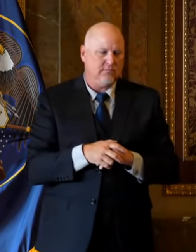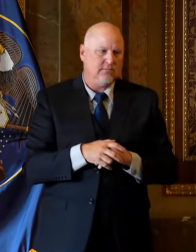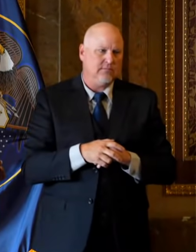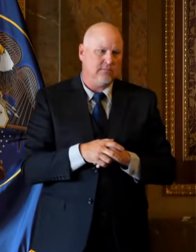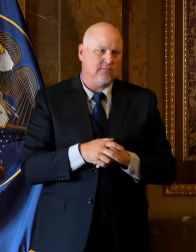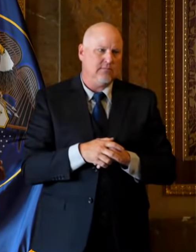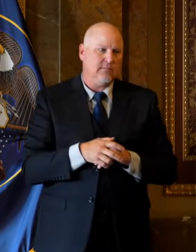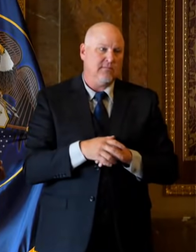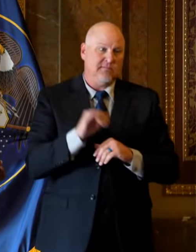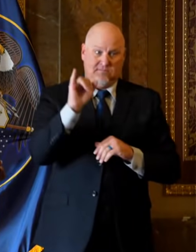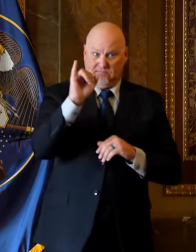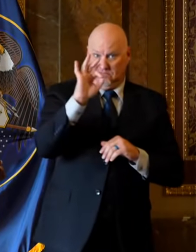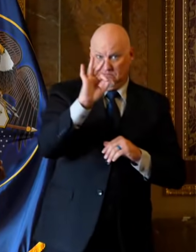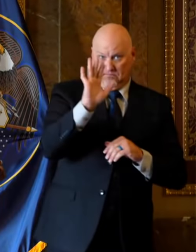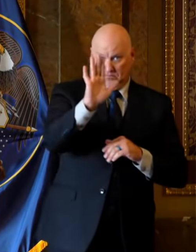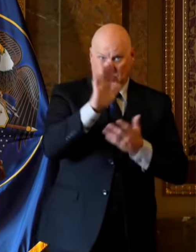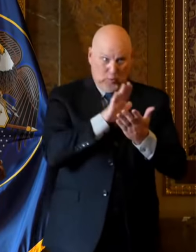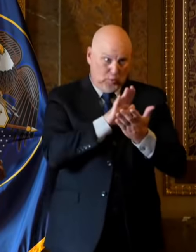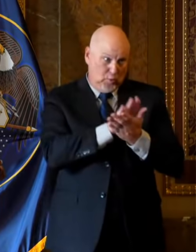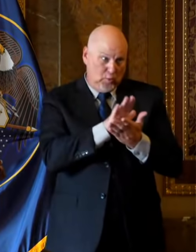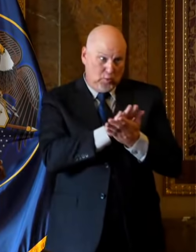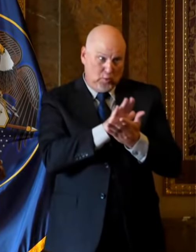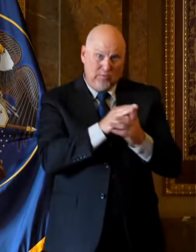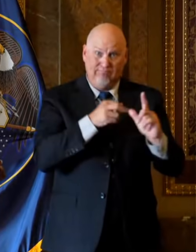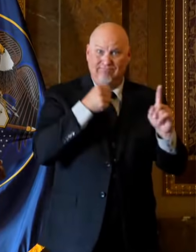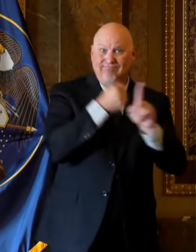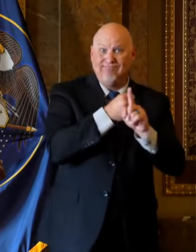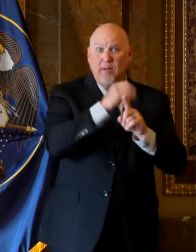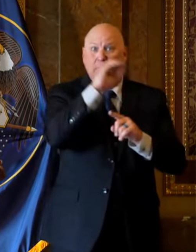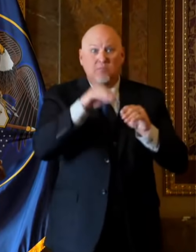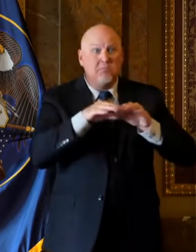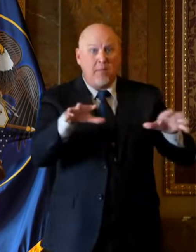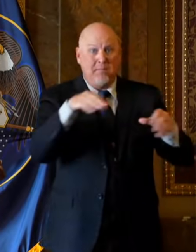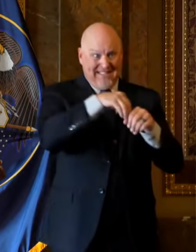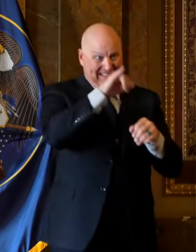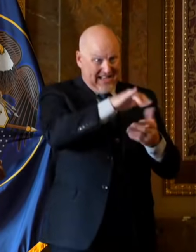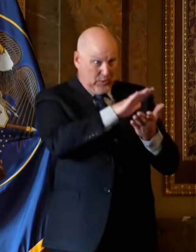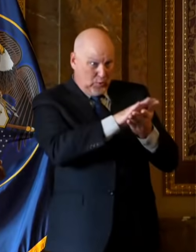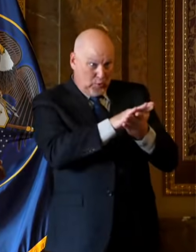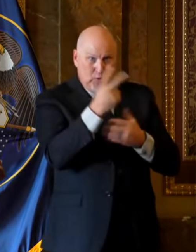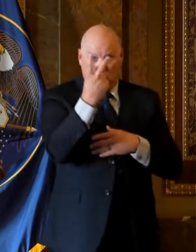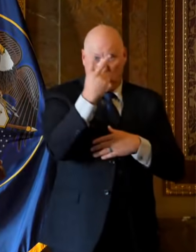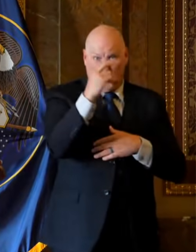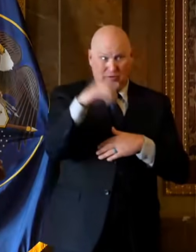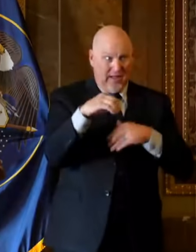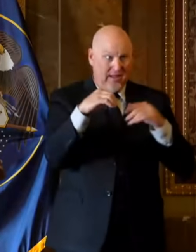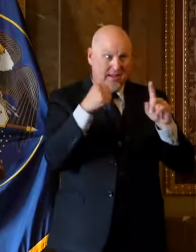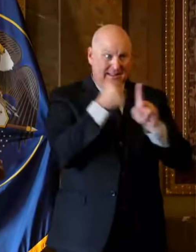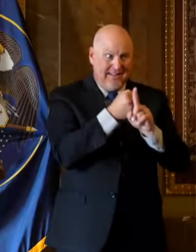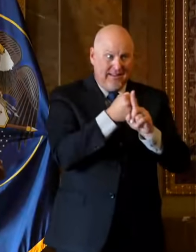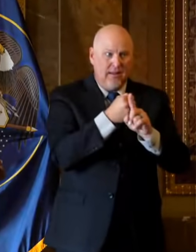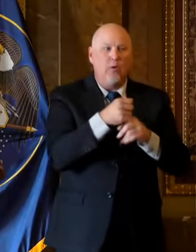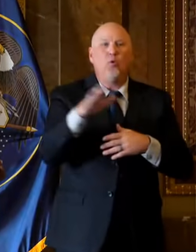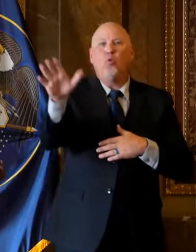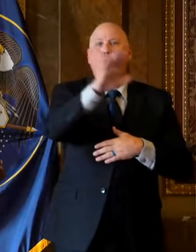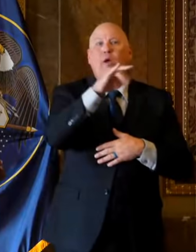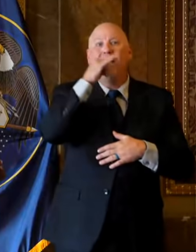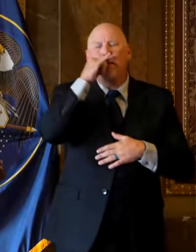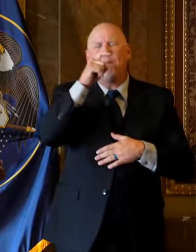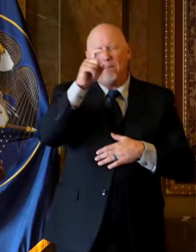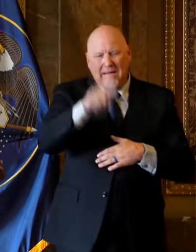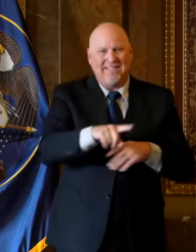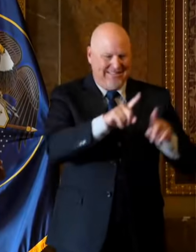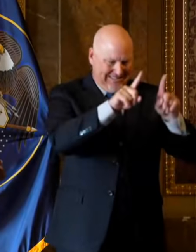your school trips that 2% threshold, your child has to have a negative test to return to